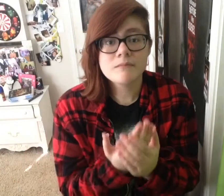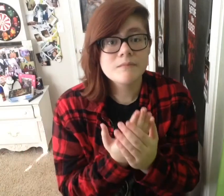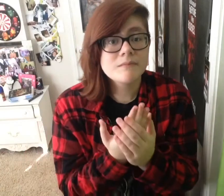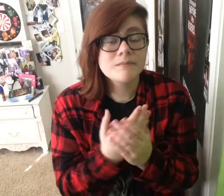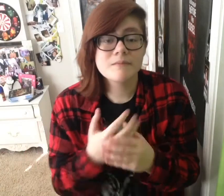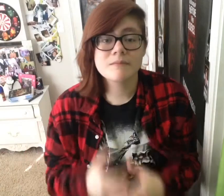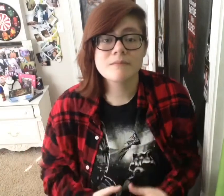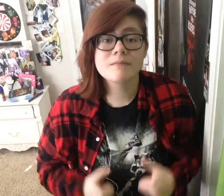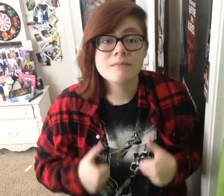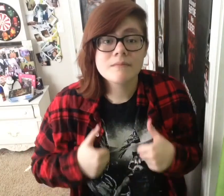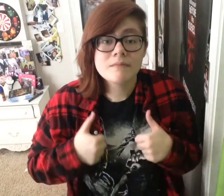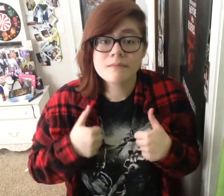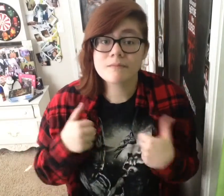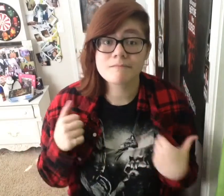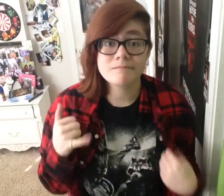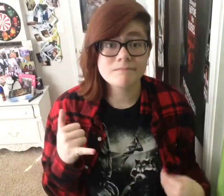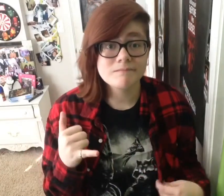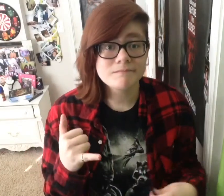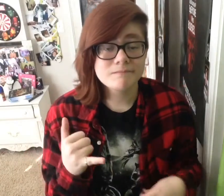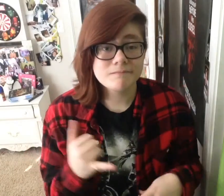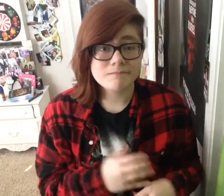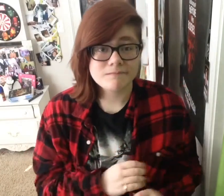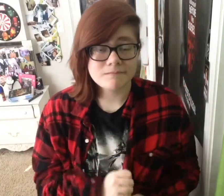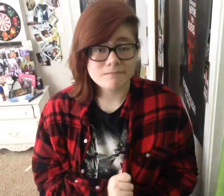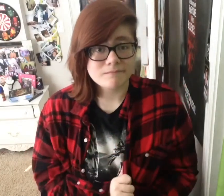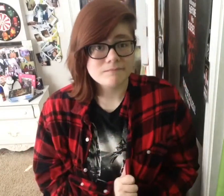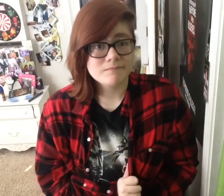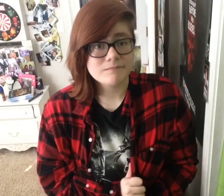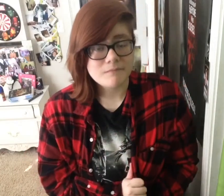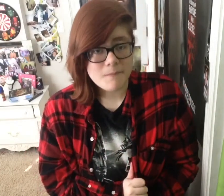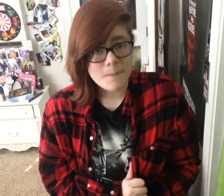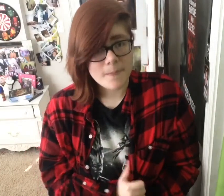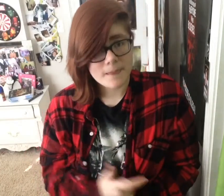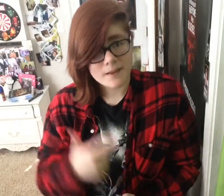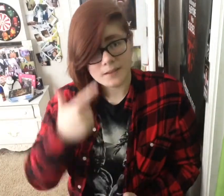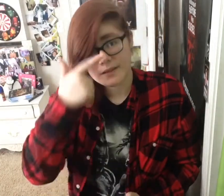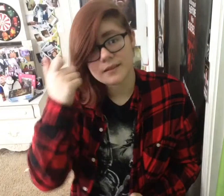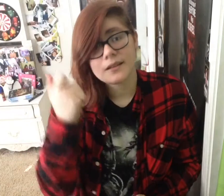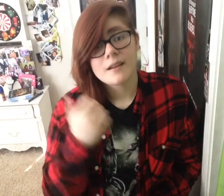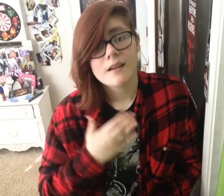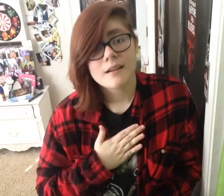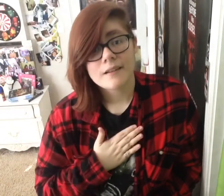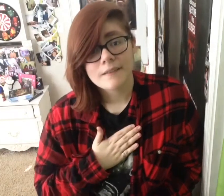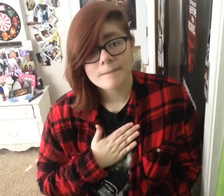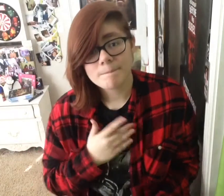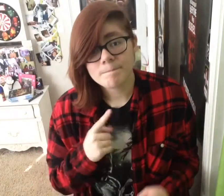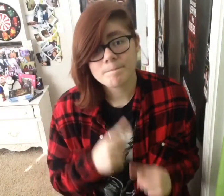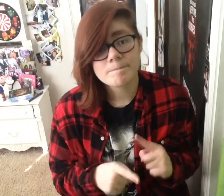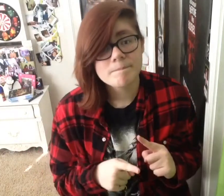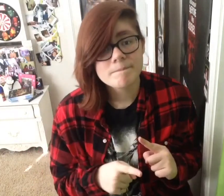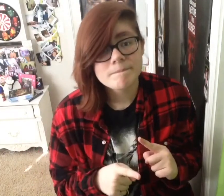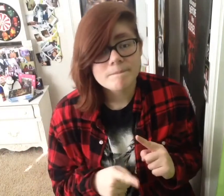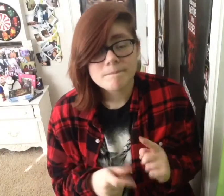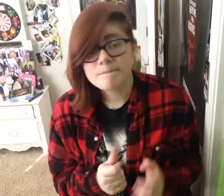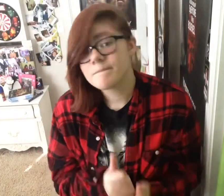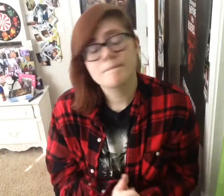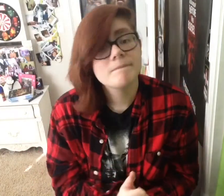life too Cause I can't